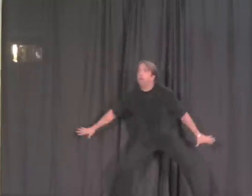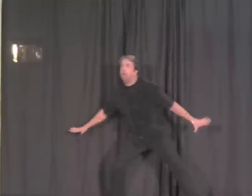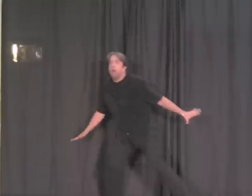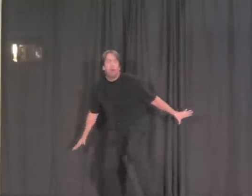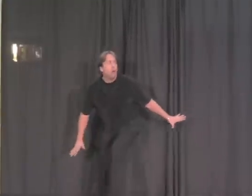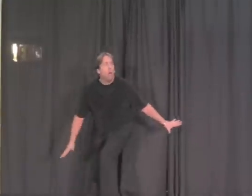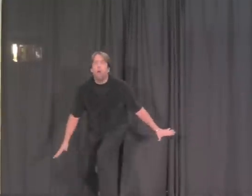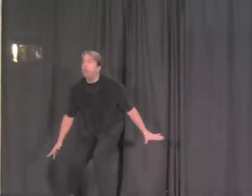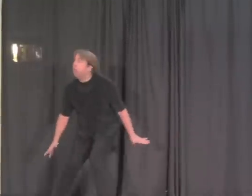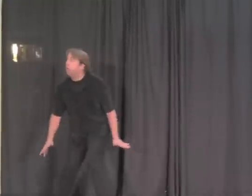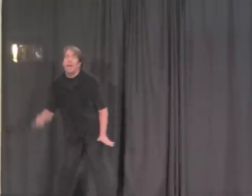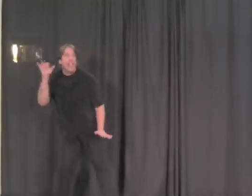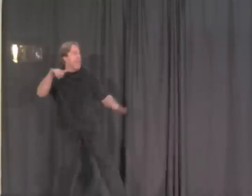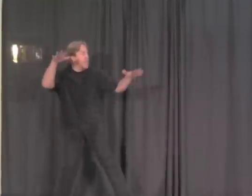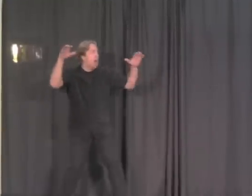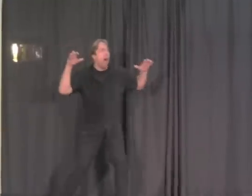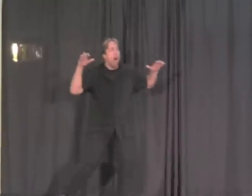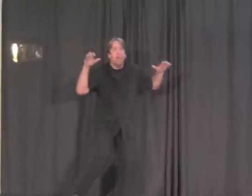Everyone freaked out. That's the